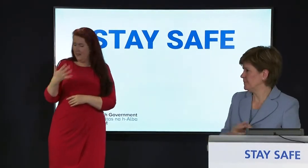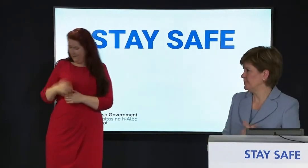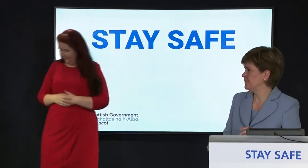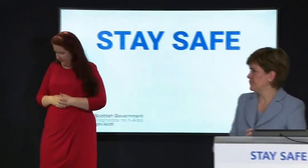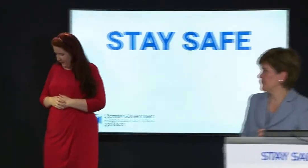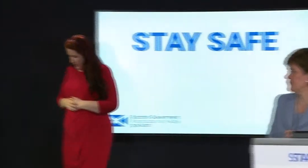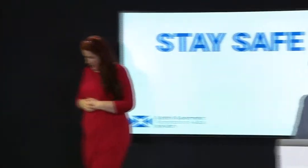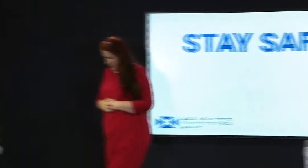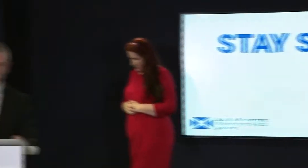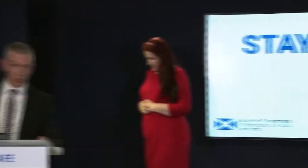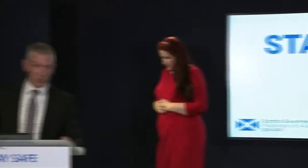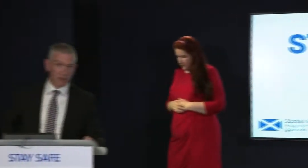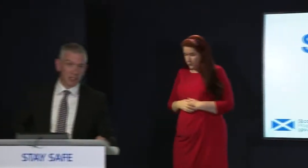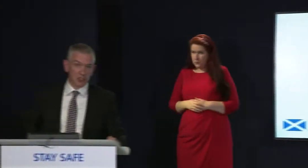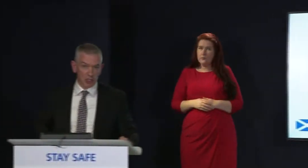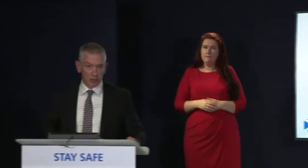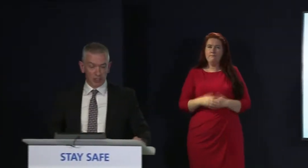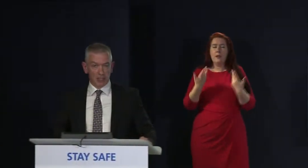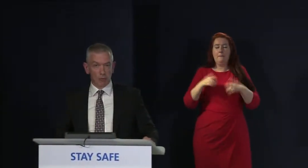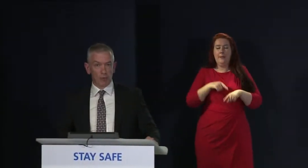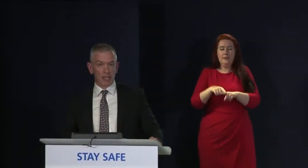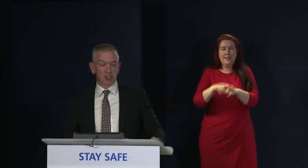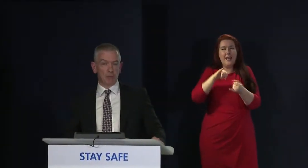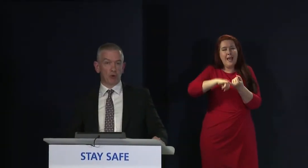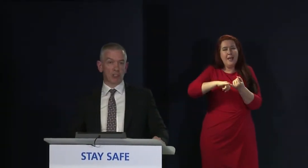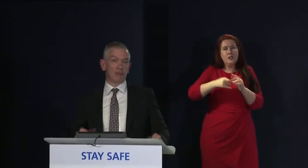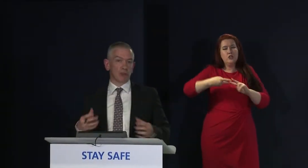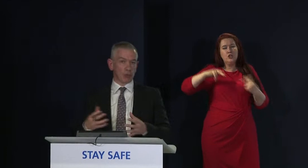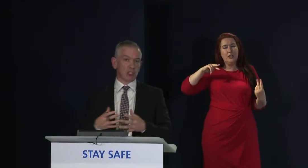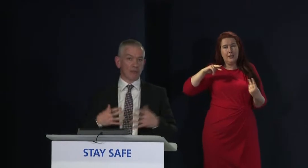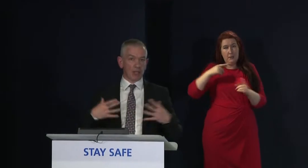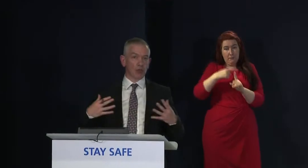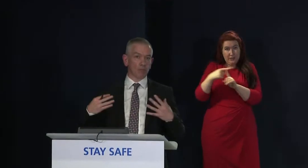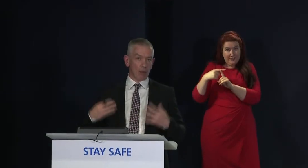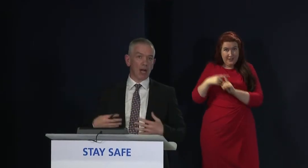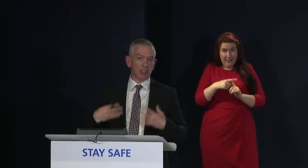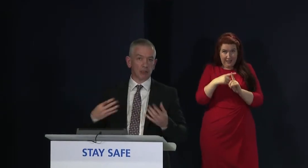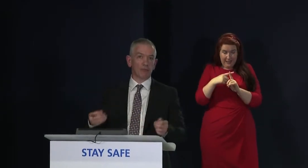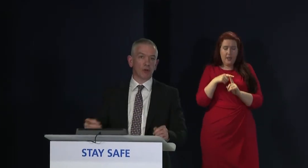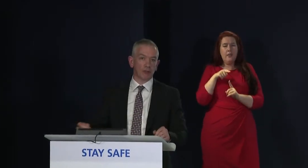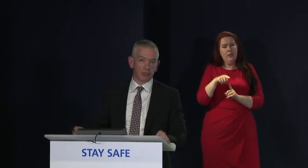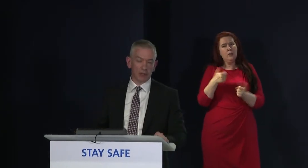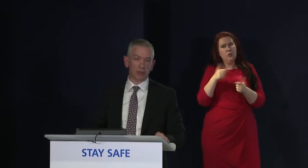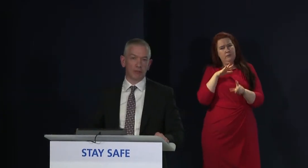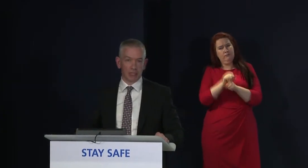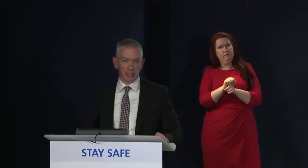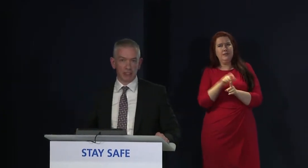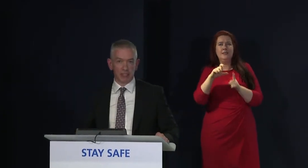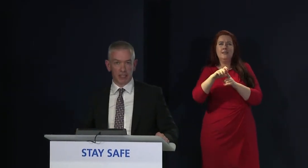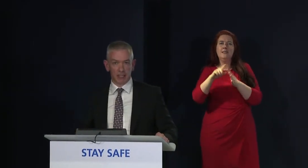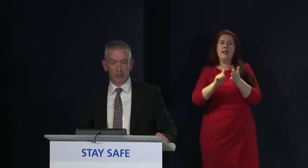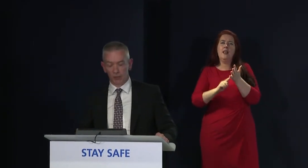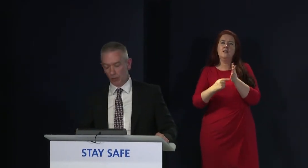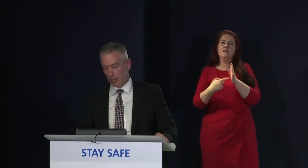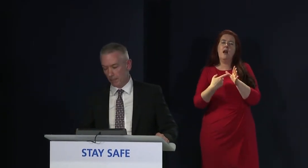figure. We've been tracking S gene positivity just now, and at the moment S gene positivity, which is a very good marker for the Delta